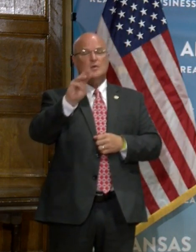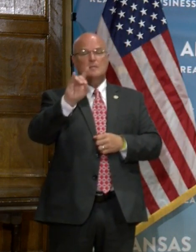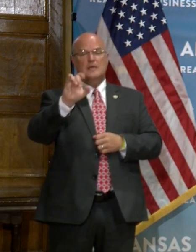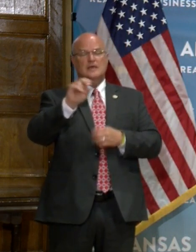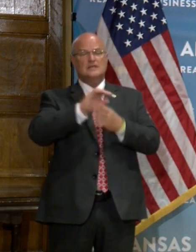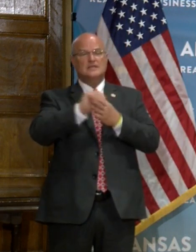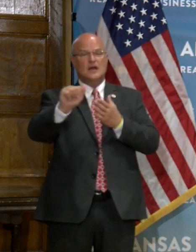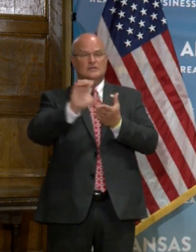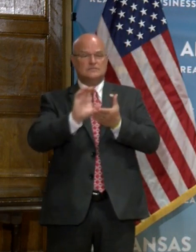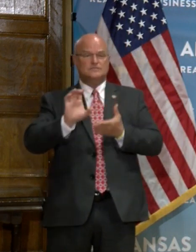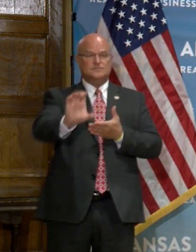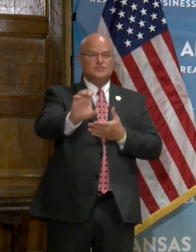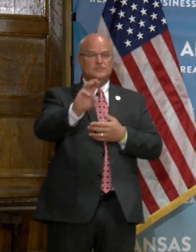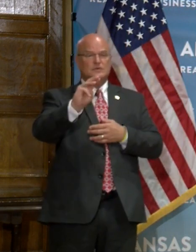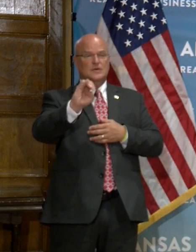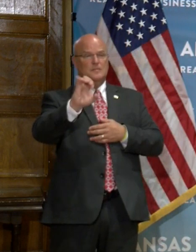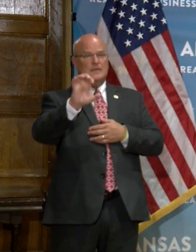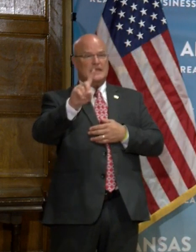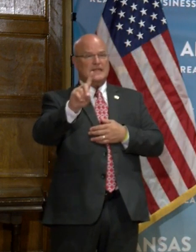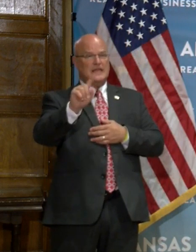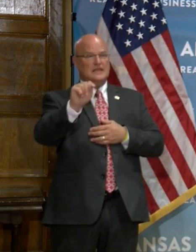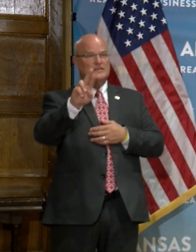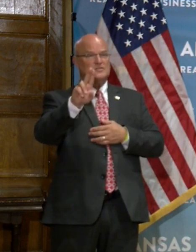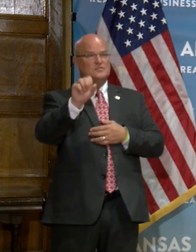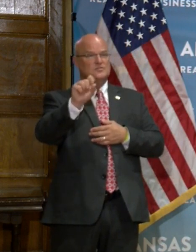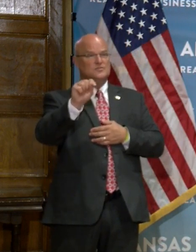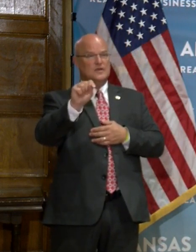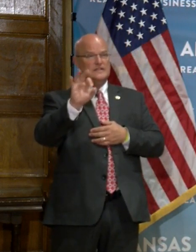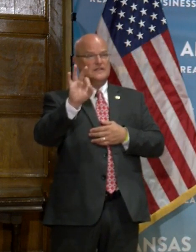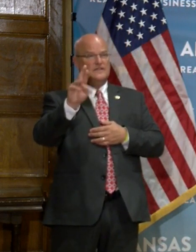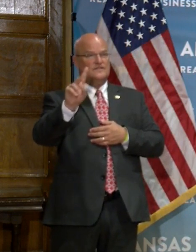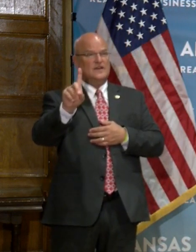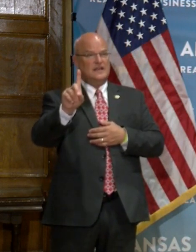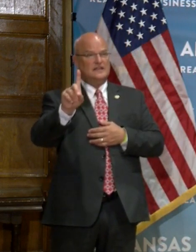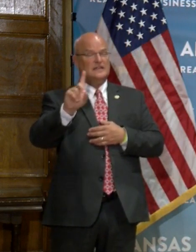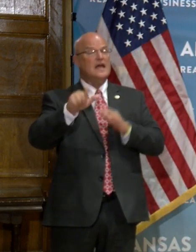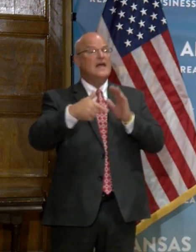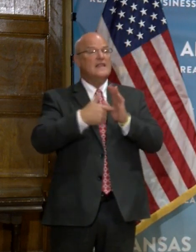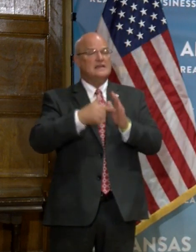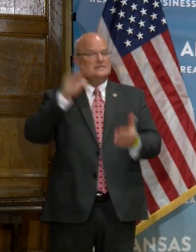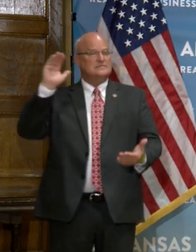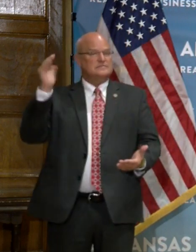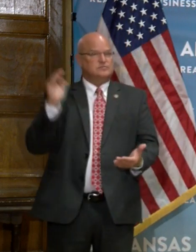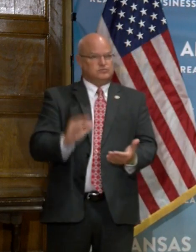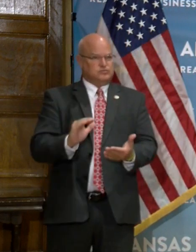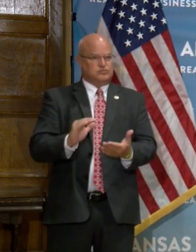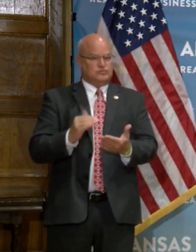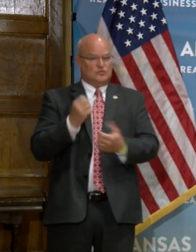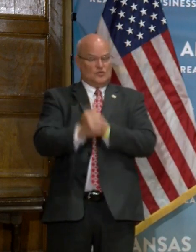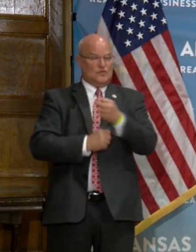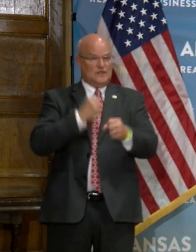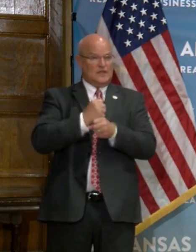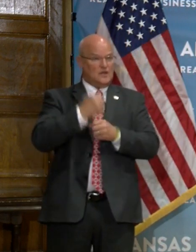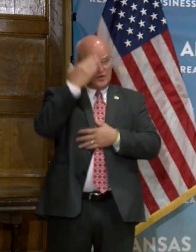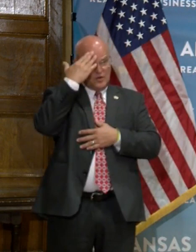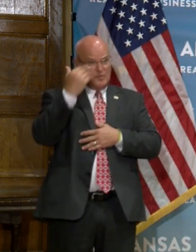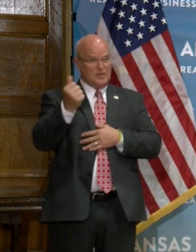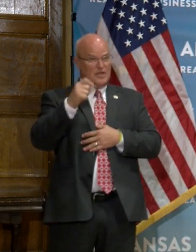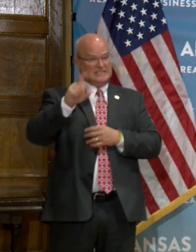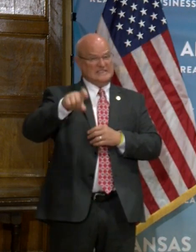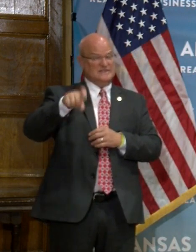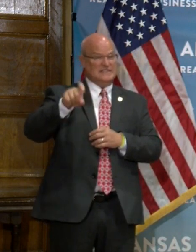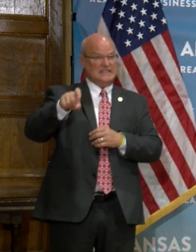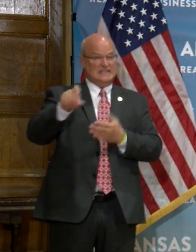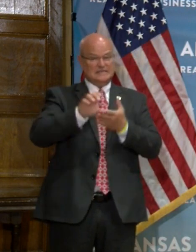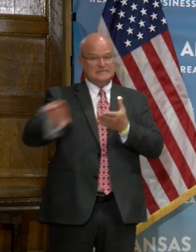million to the Medicaid Trust Fund. This trust fund had been reduced during the course of the year because of